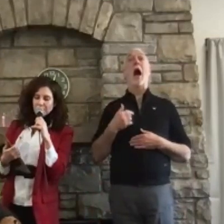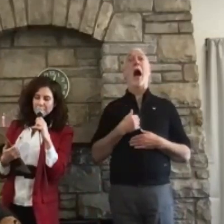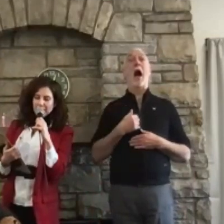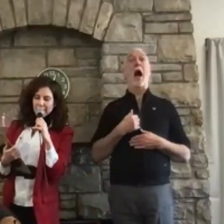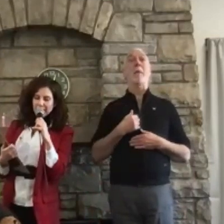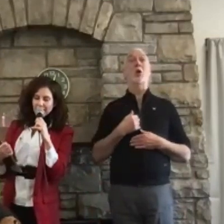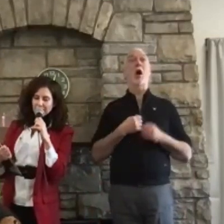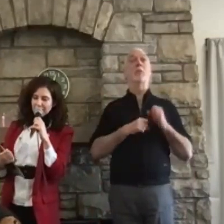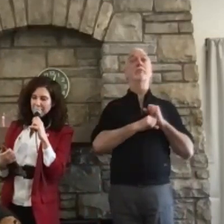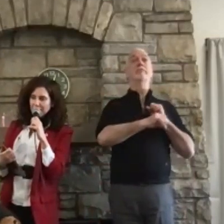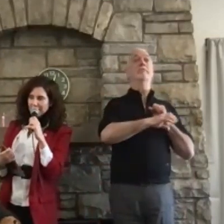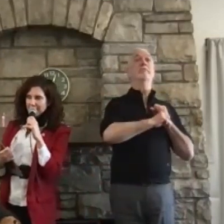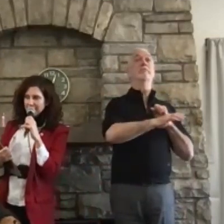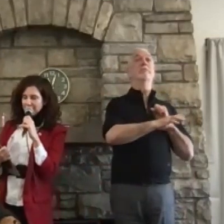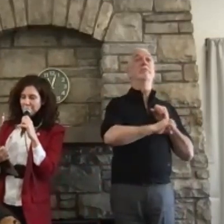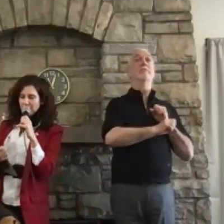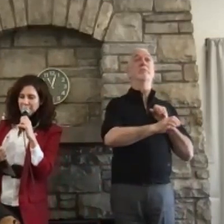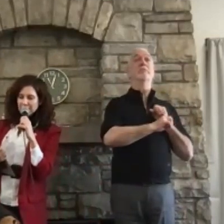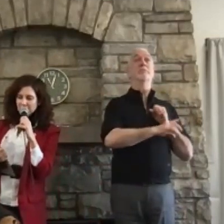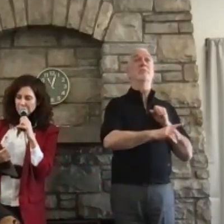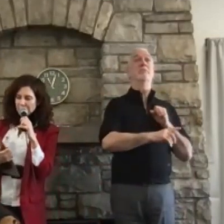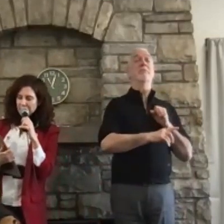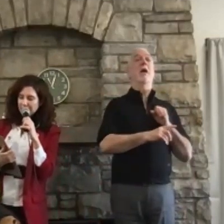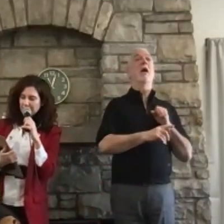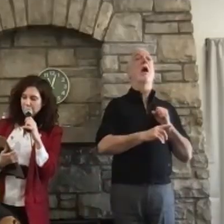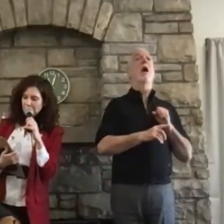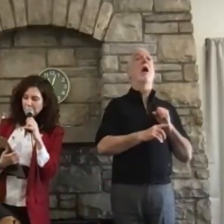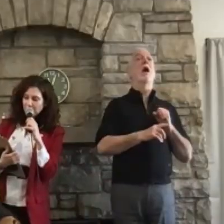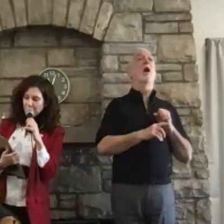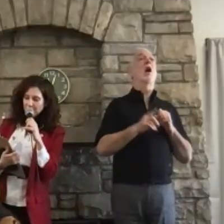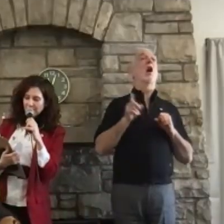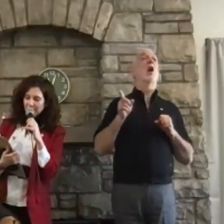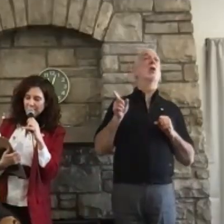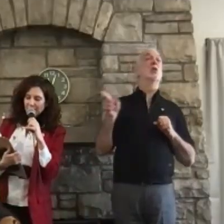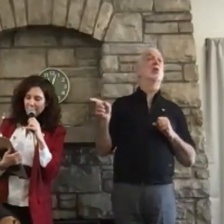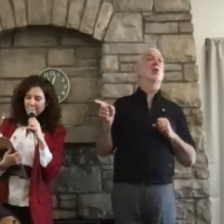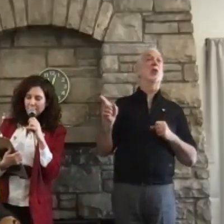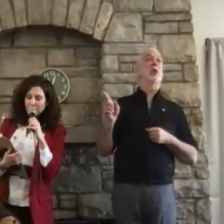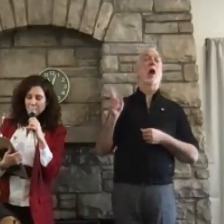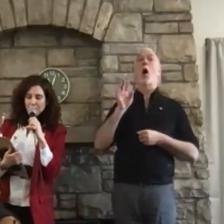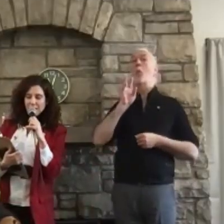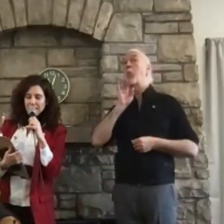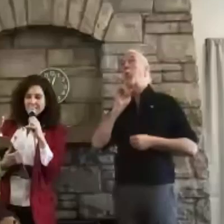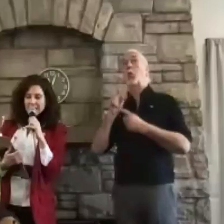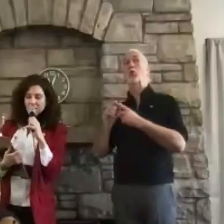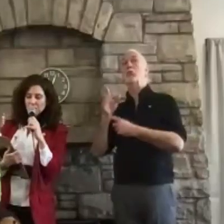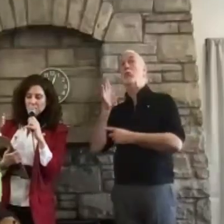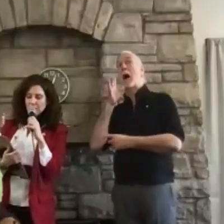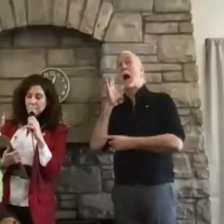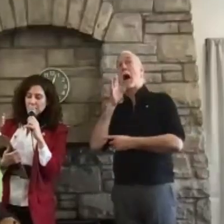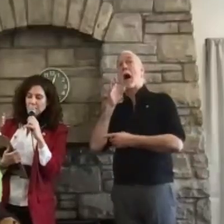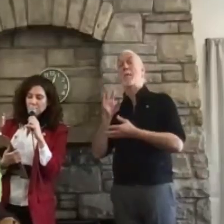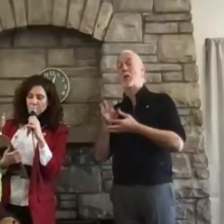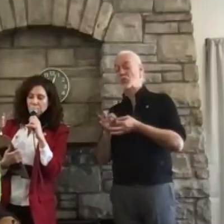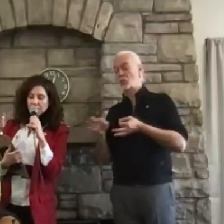of a blurb that, that you dictated to your mom yesterday, because I think it's beautiful. Just for context,